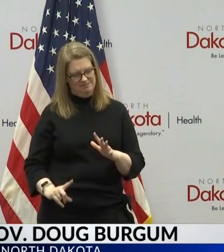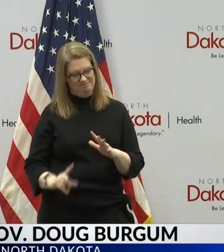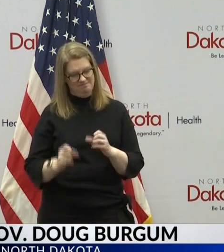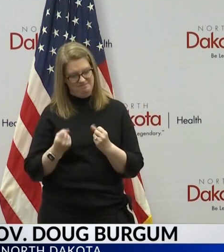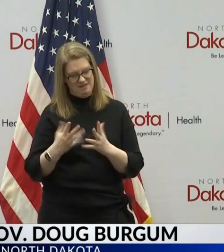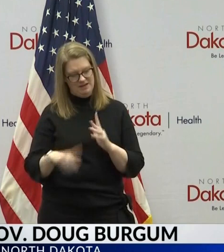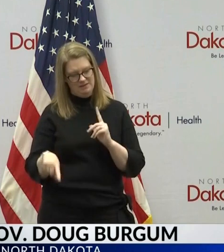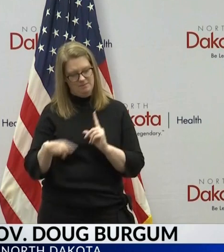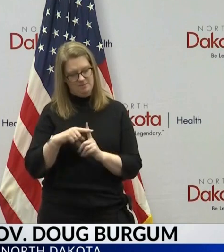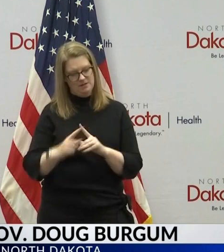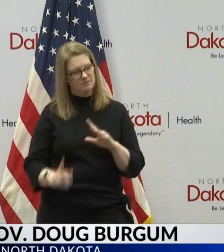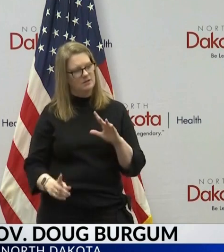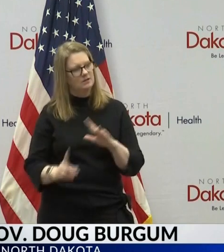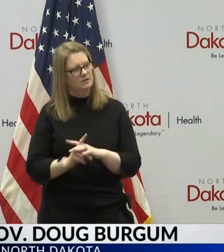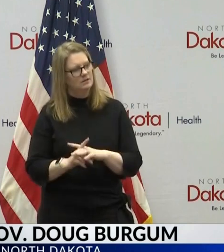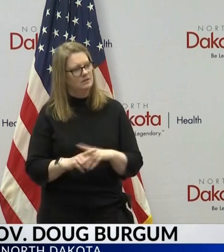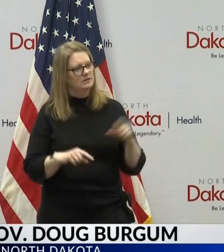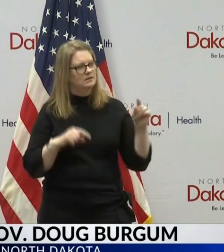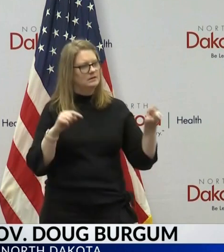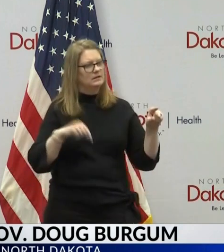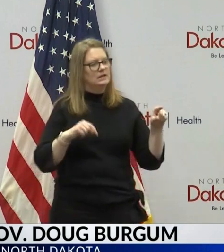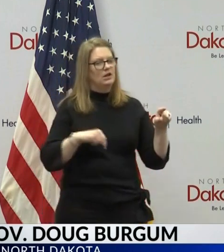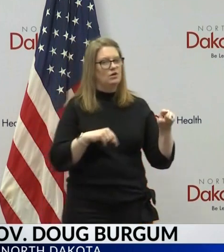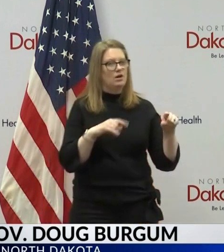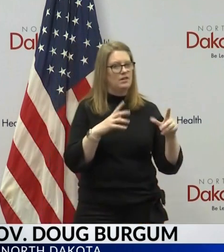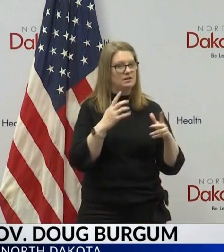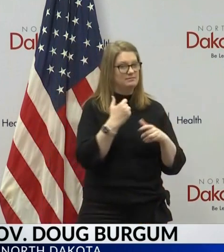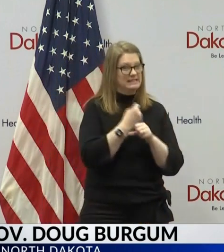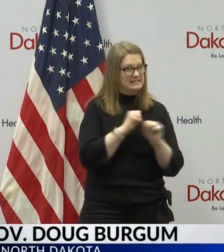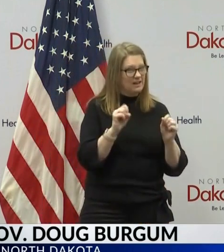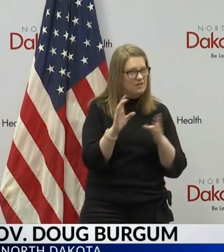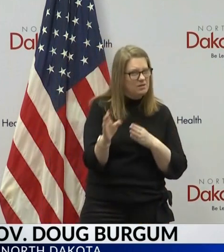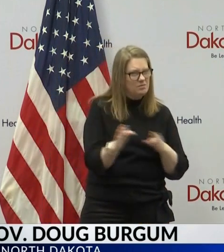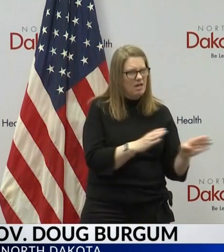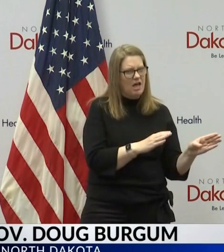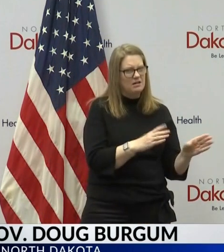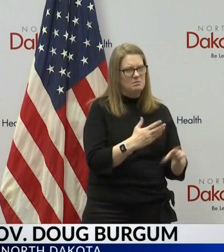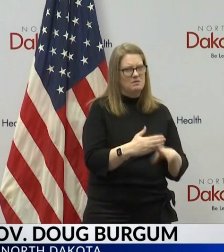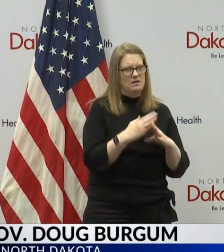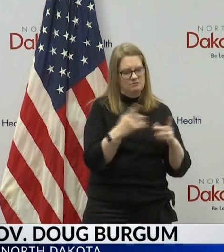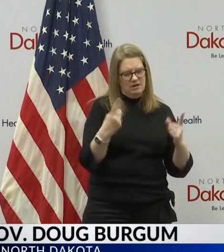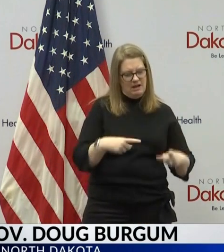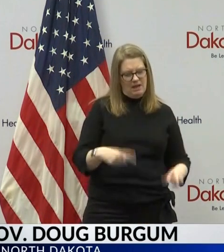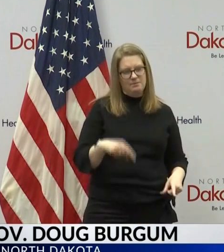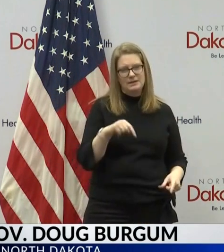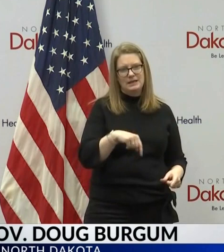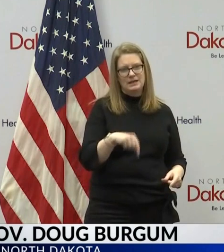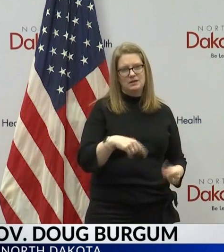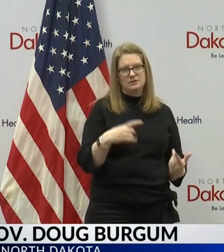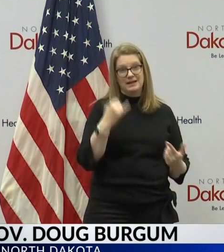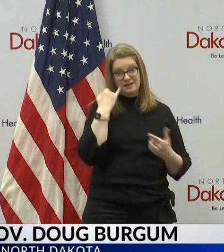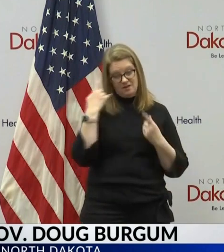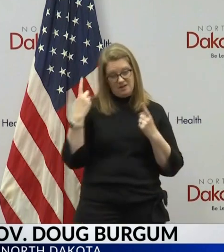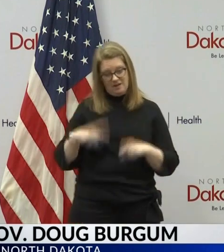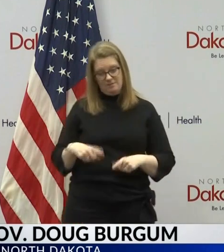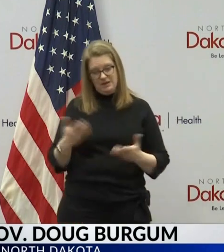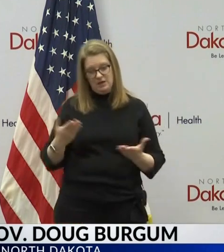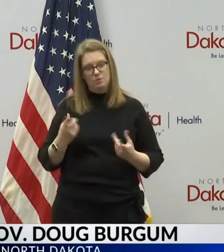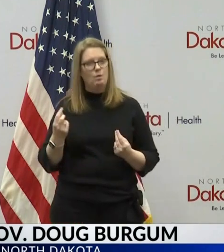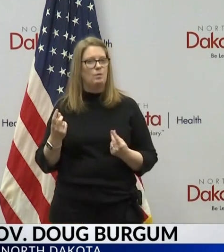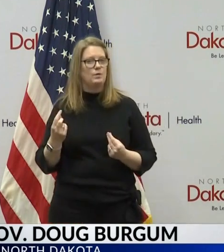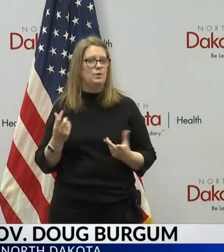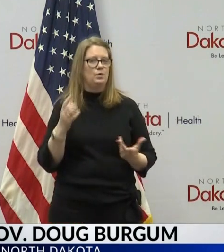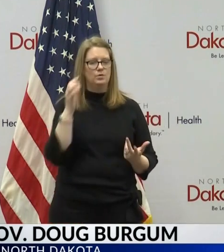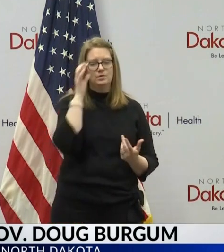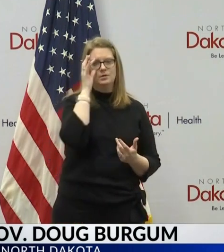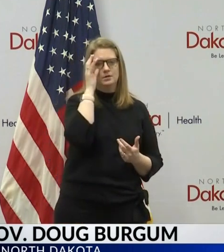guess, what kind of safeguards there are here to make sure that doesn't happen, and how we would deal with it if something like that did happen.